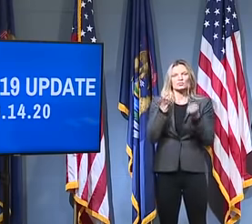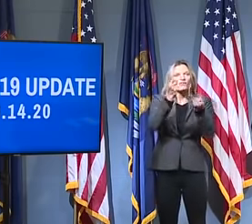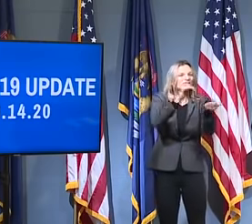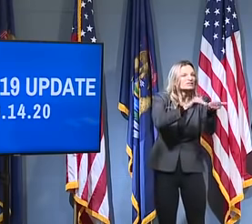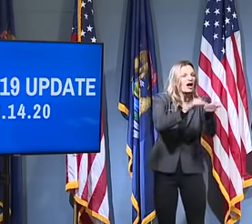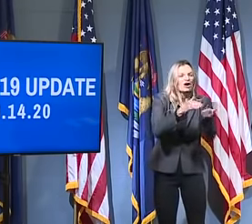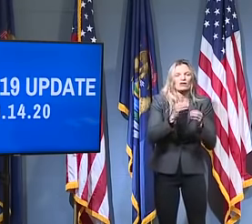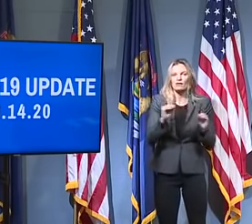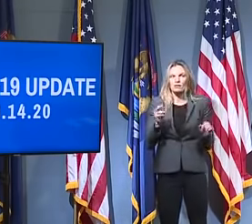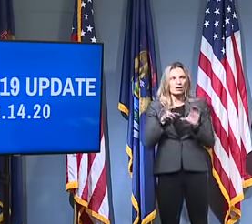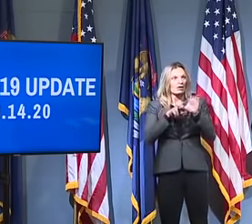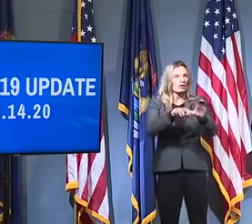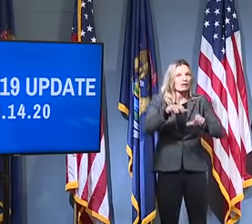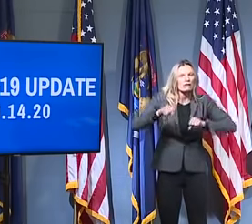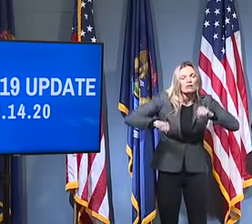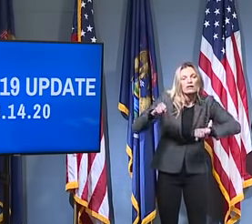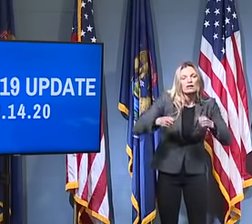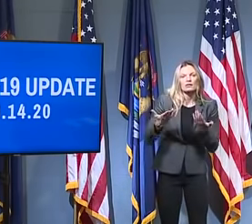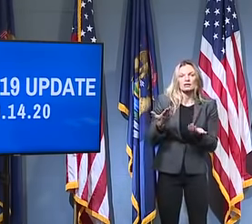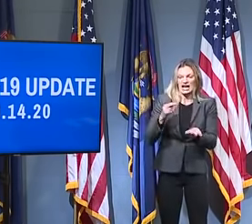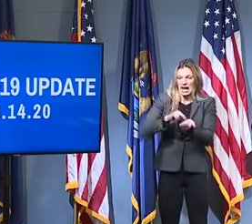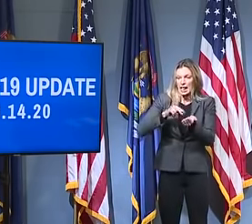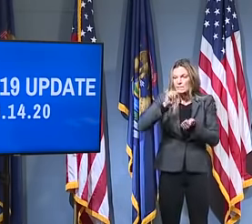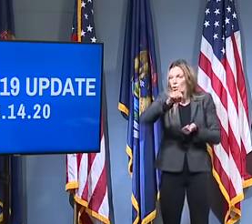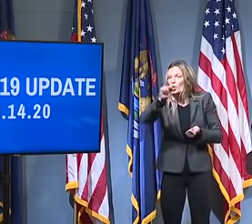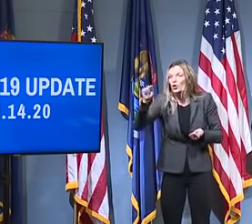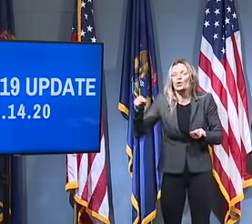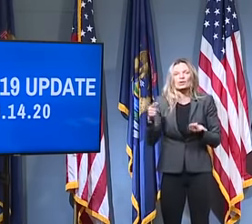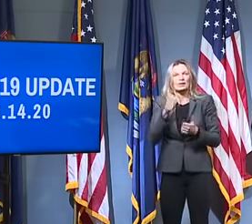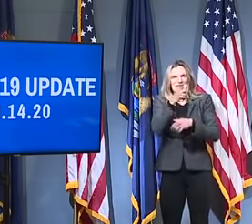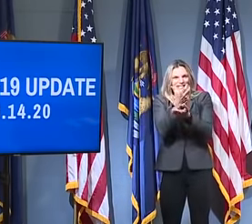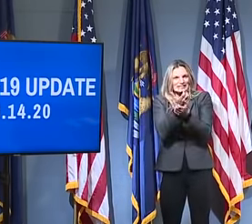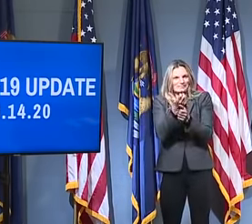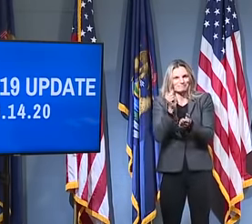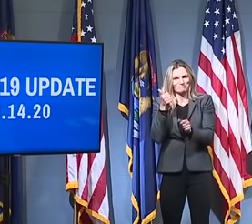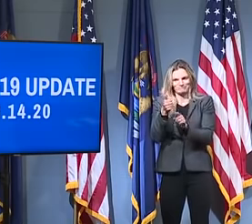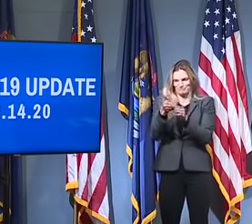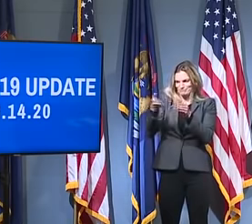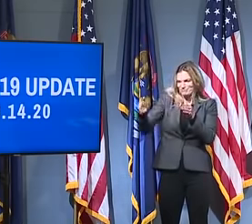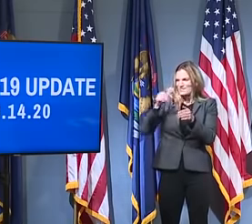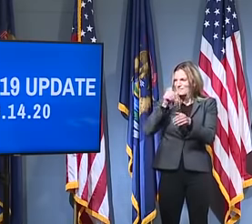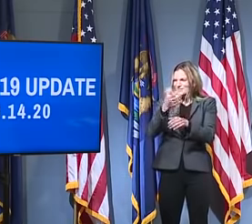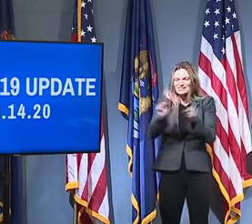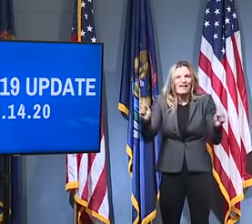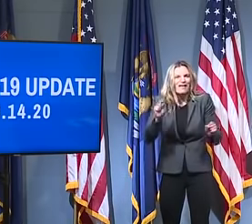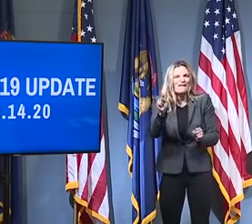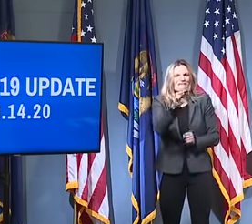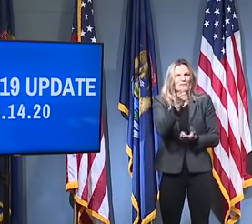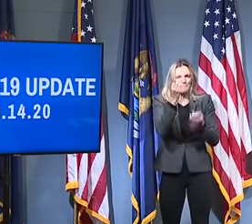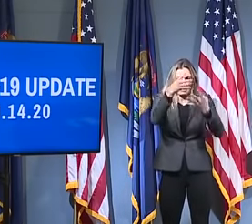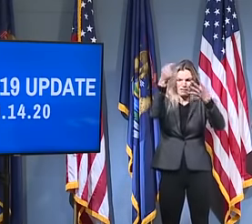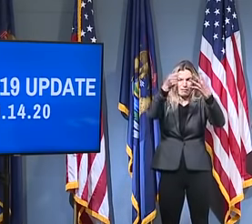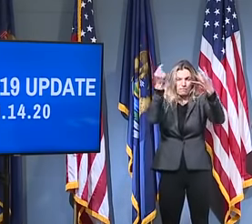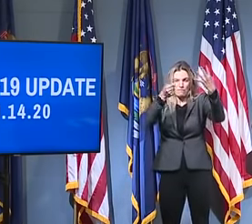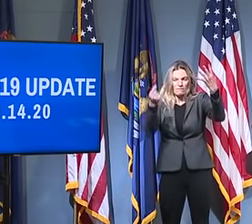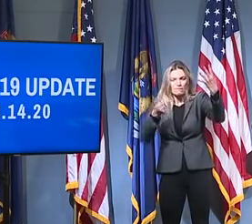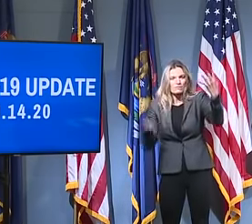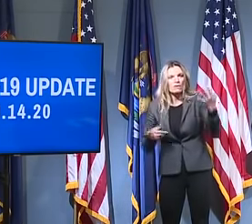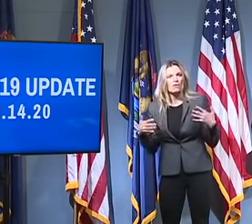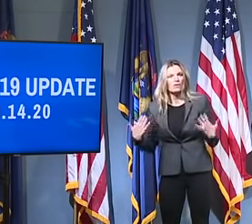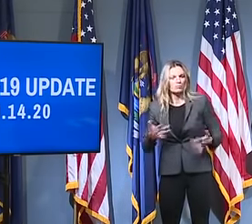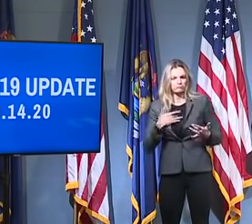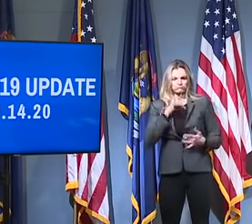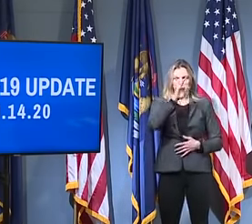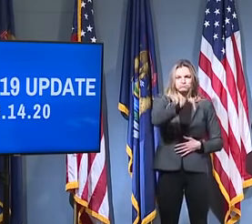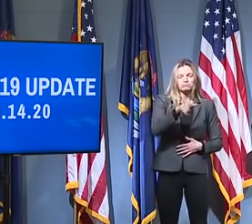way, and whose neighbors may be environmentally jeopardized due to other factors. All of these dynamics have left people